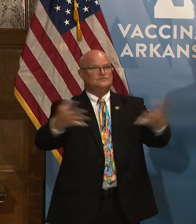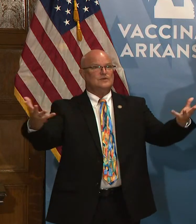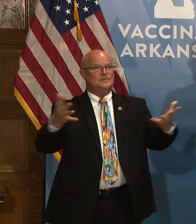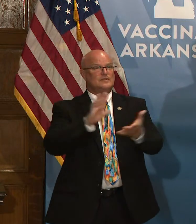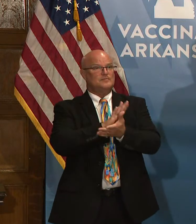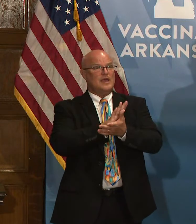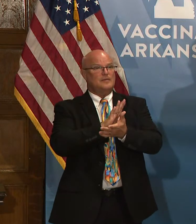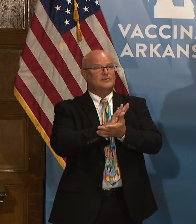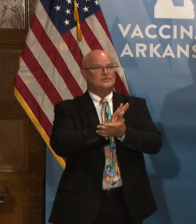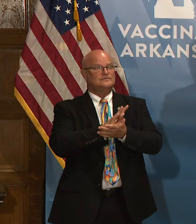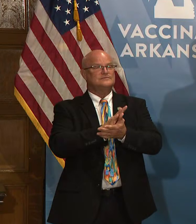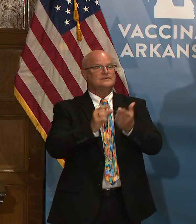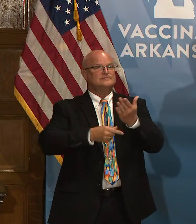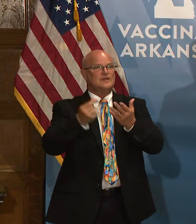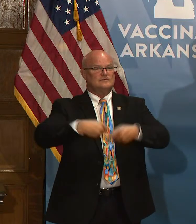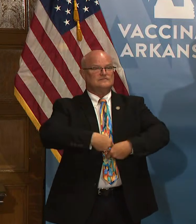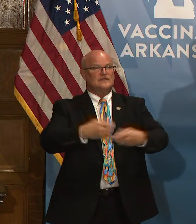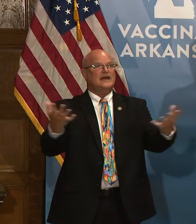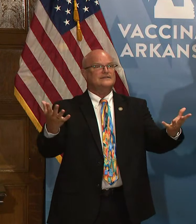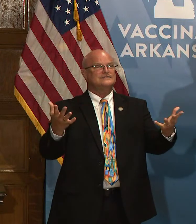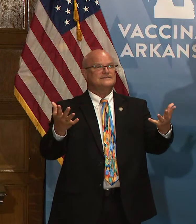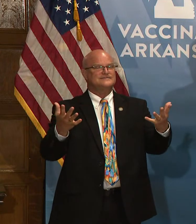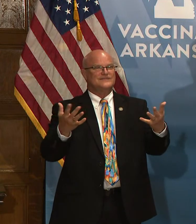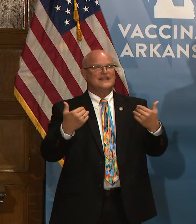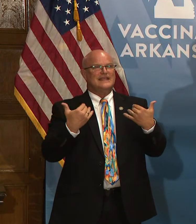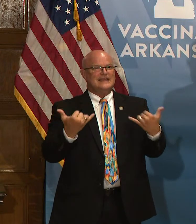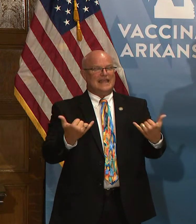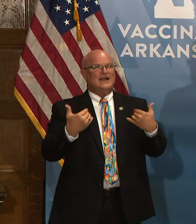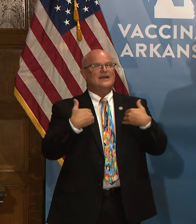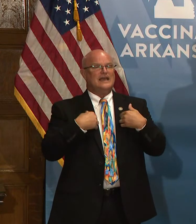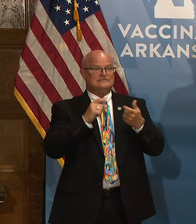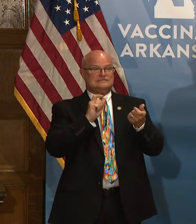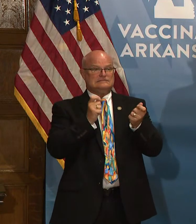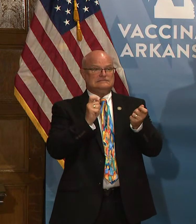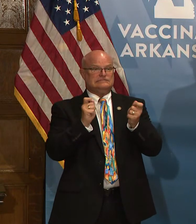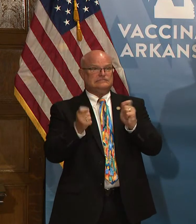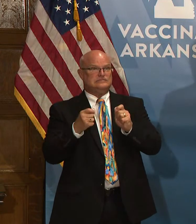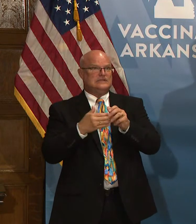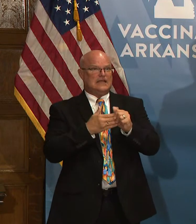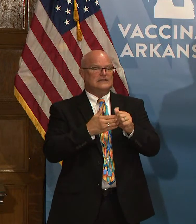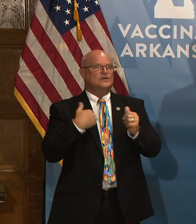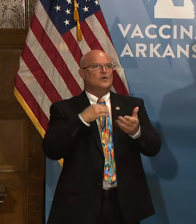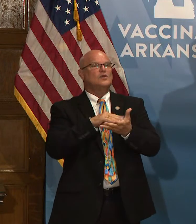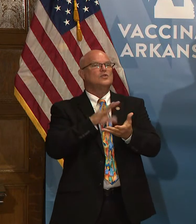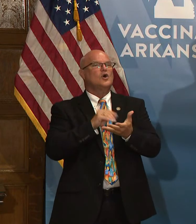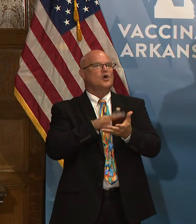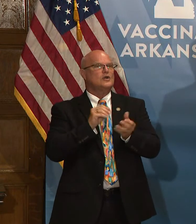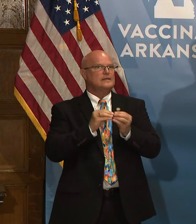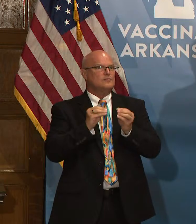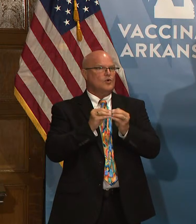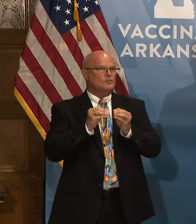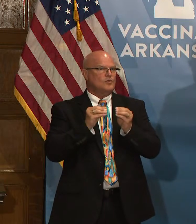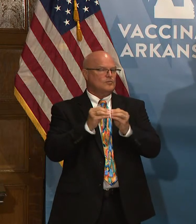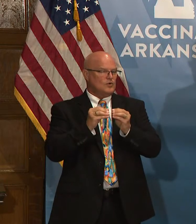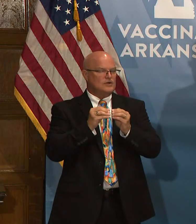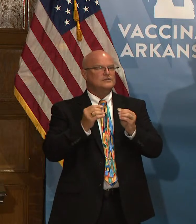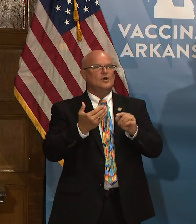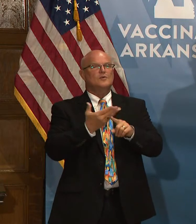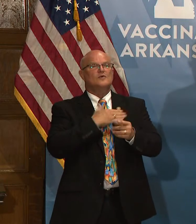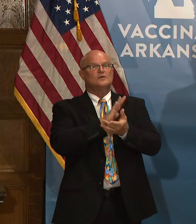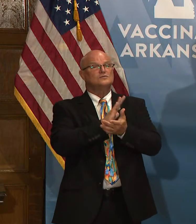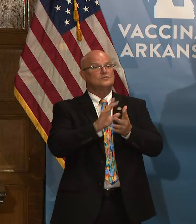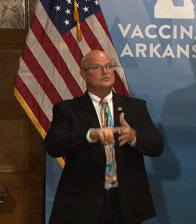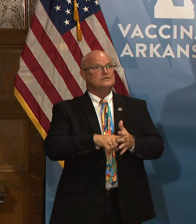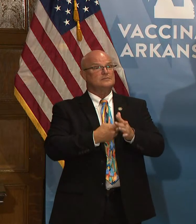these these publications, there were a number of changes in guidance, and we were learning more about the situation. So before the school